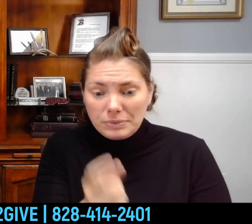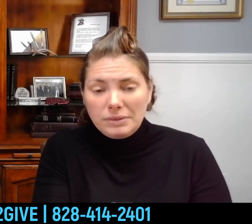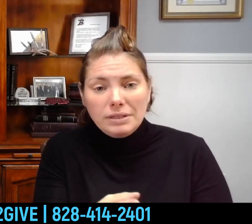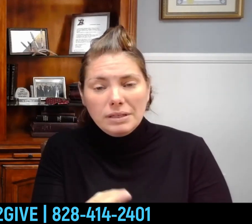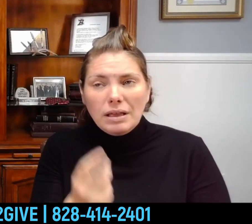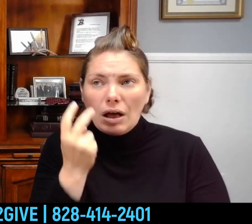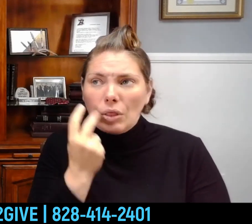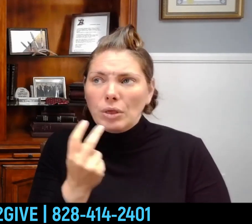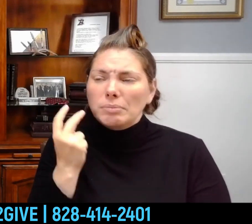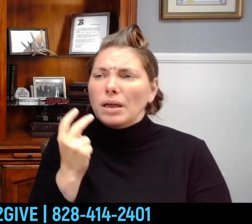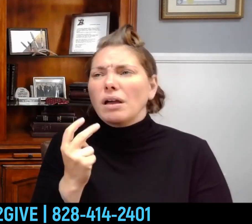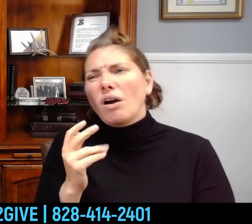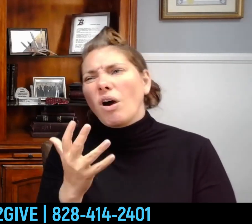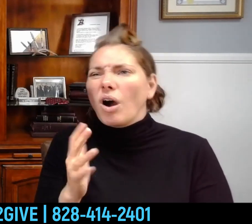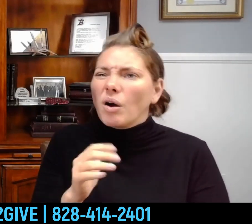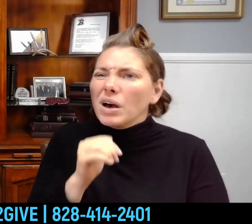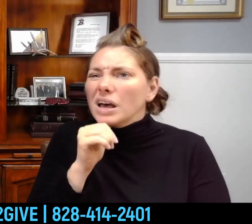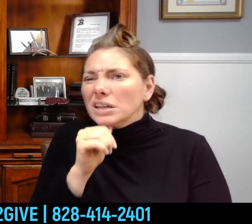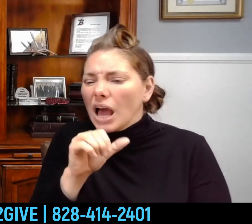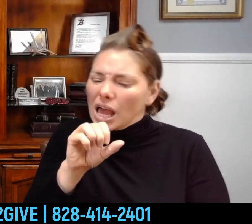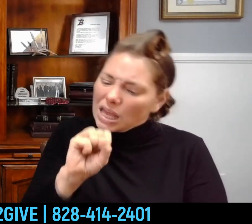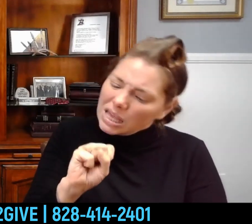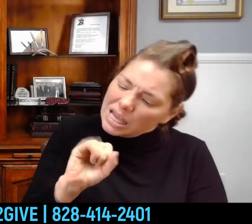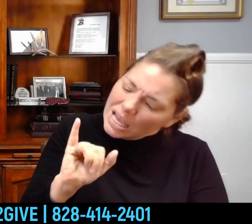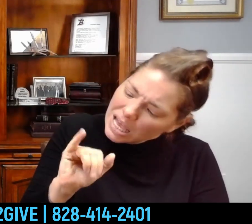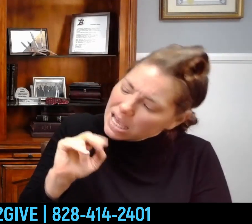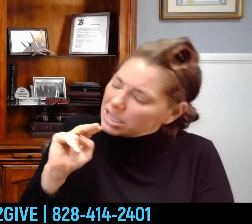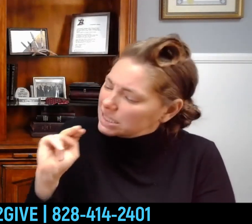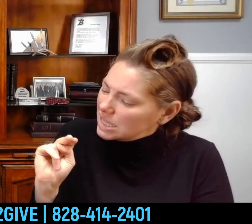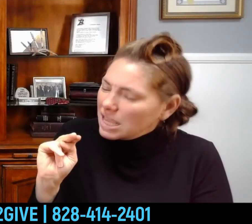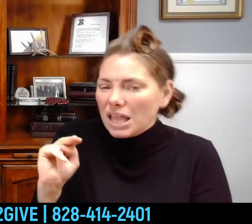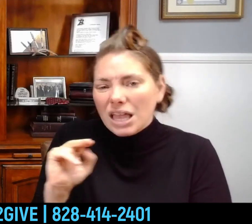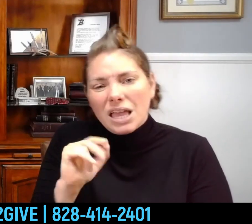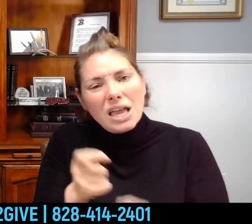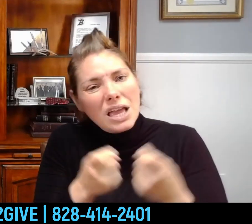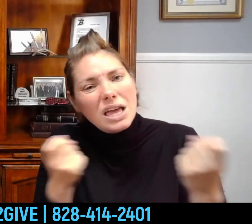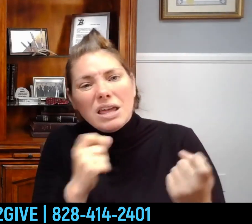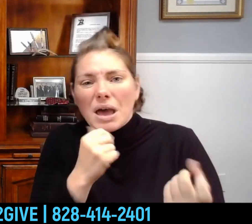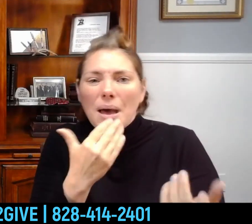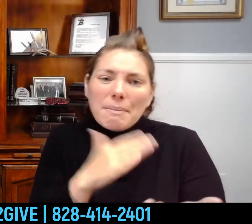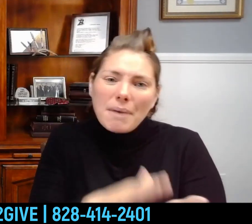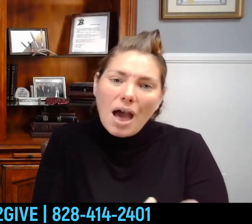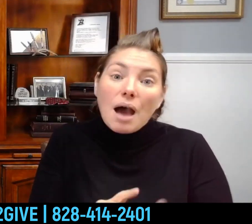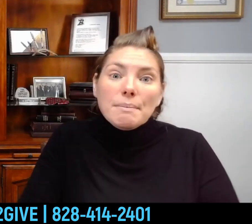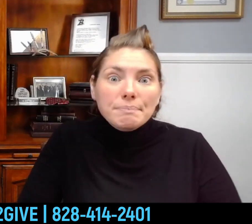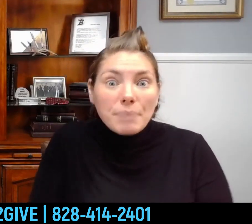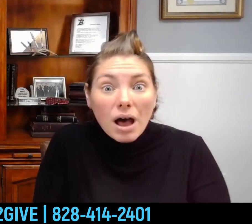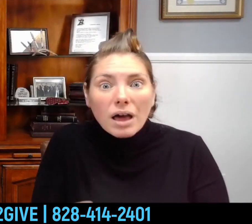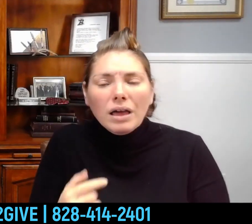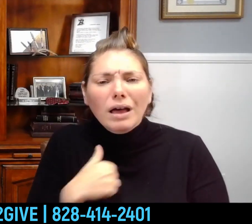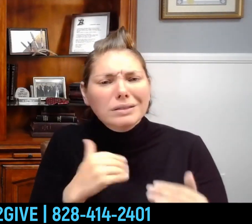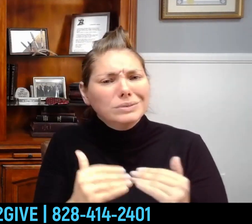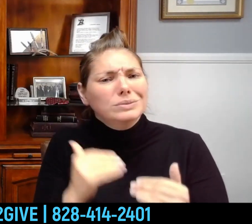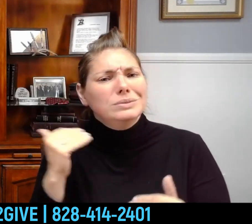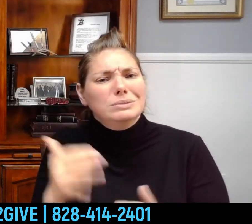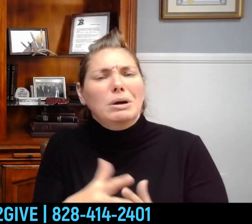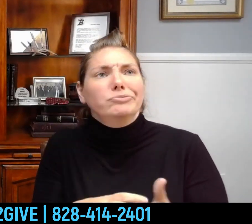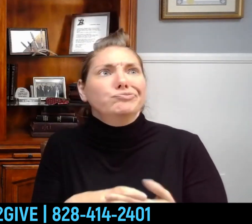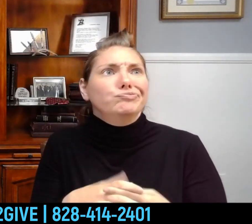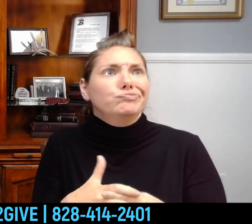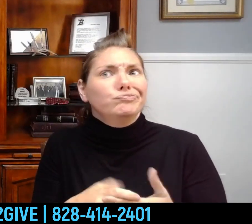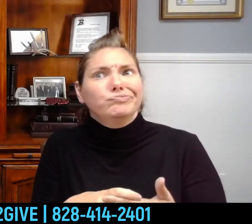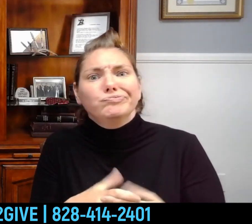and say, oh, well, it wasn't a sin. It wasn't really bad. But I had an abundance of idleness in my life,